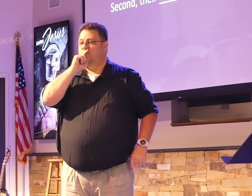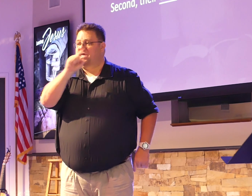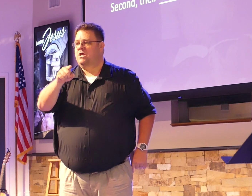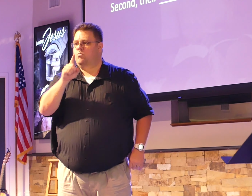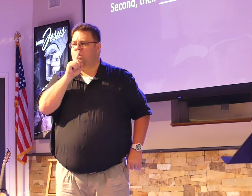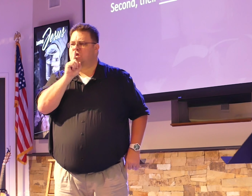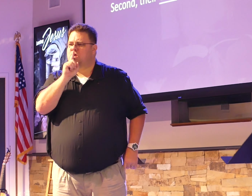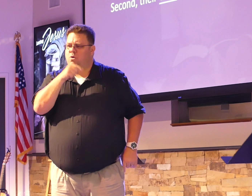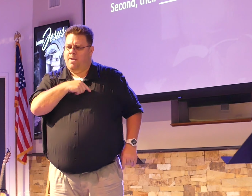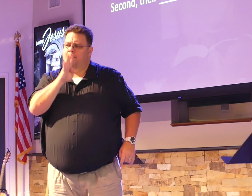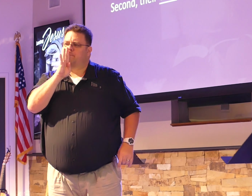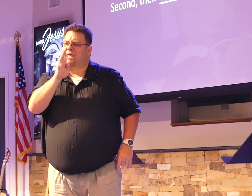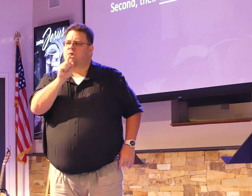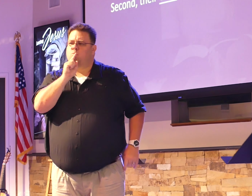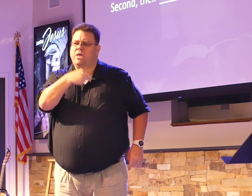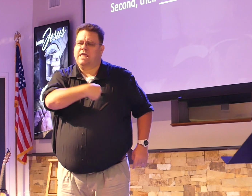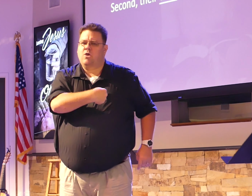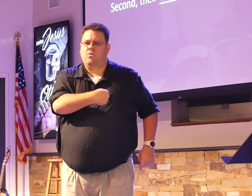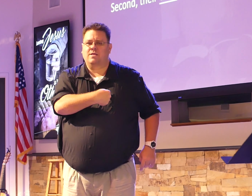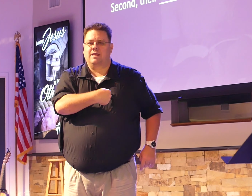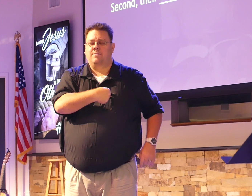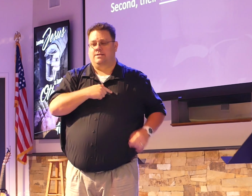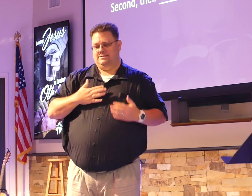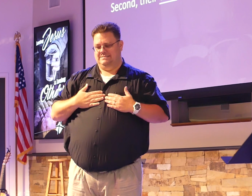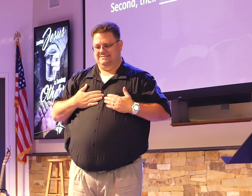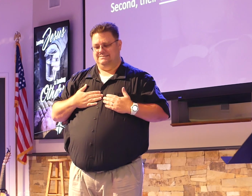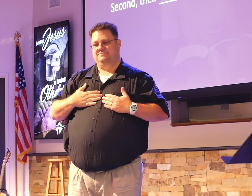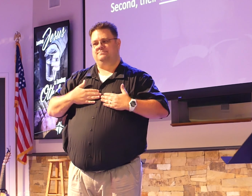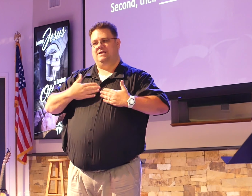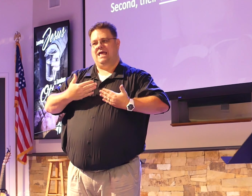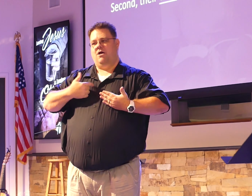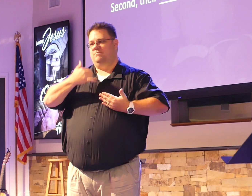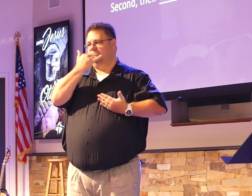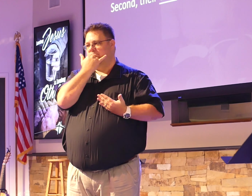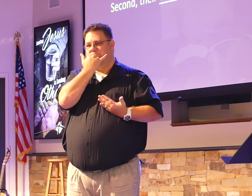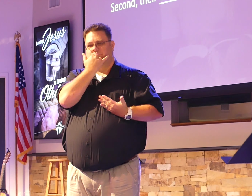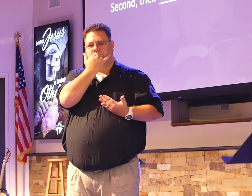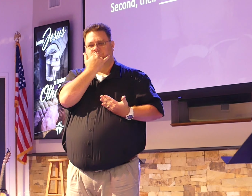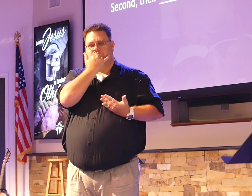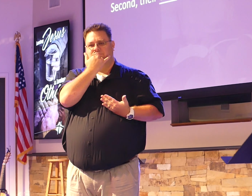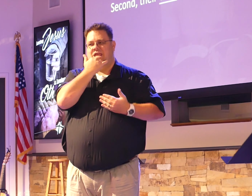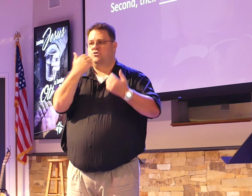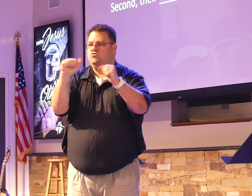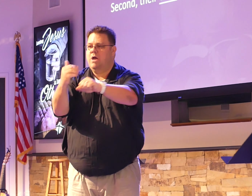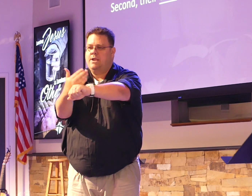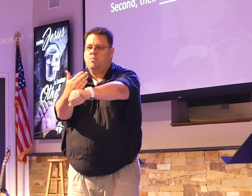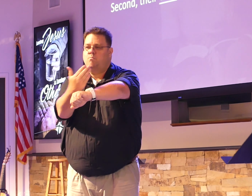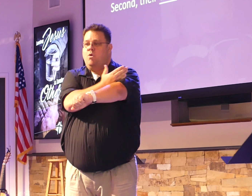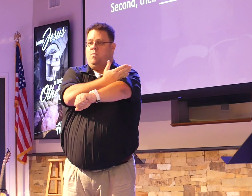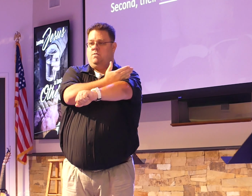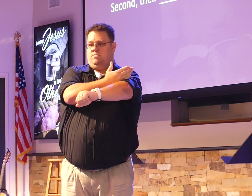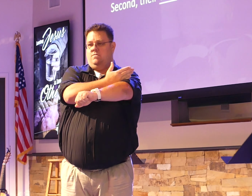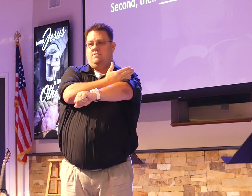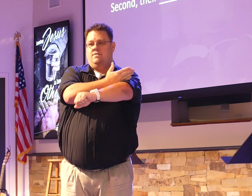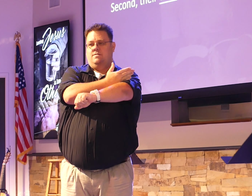means that you admit when you mess up, and you try to improve and not do it again. It's just being real.